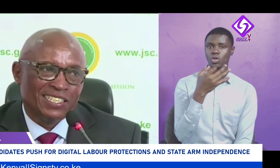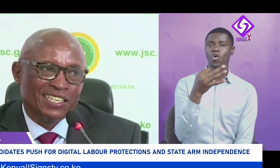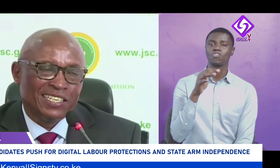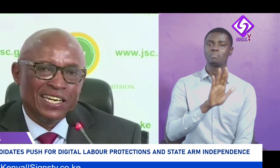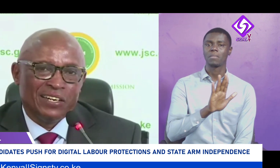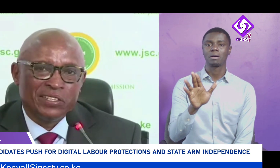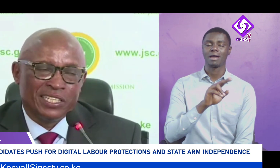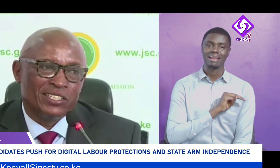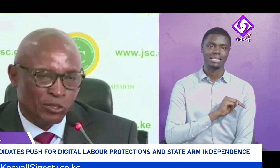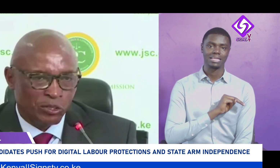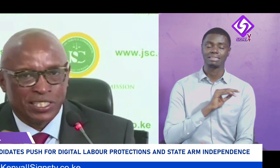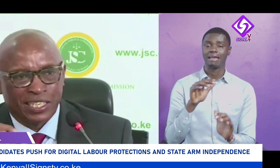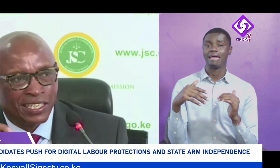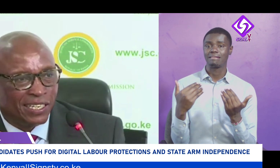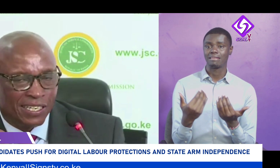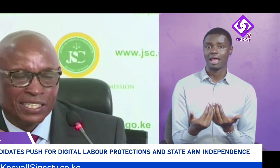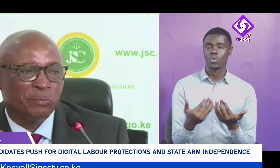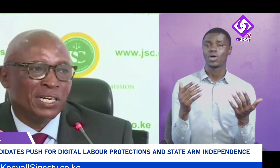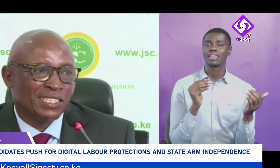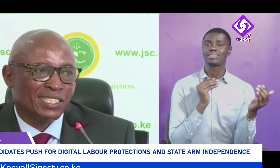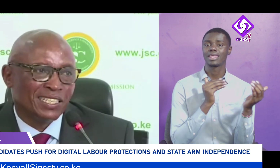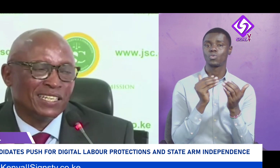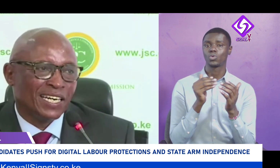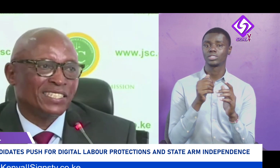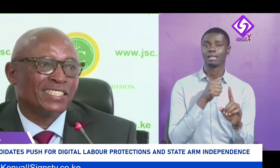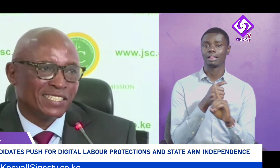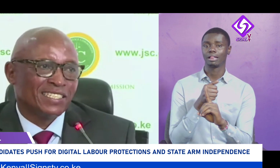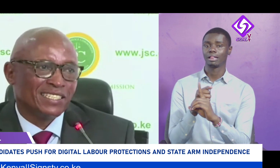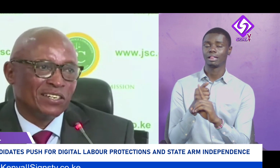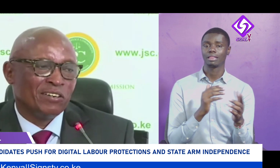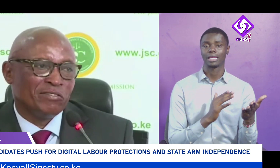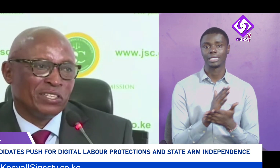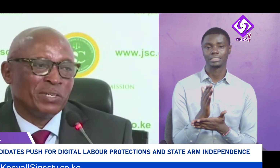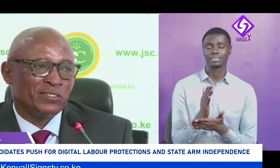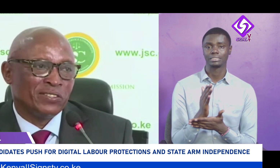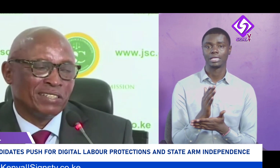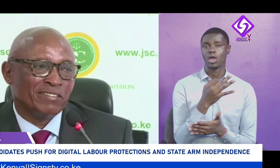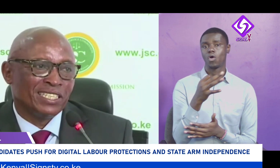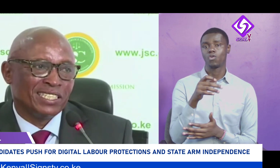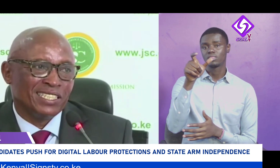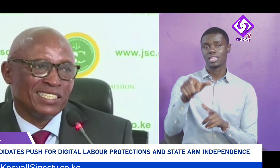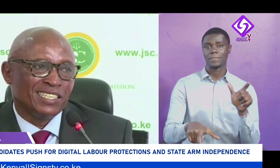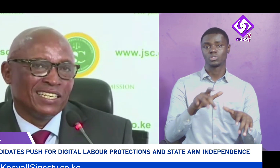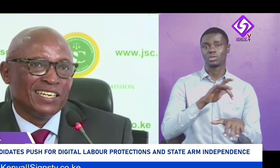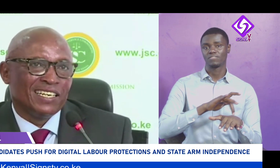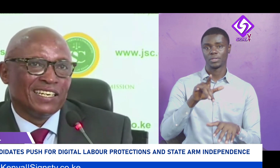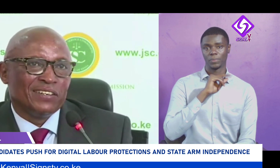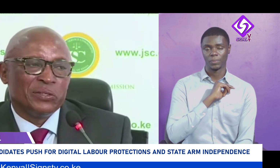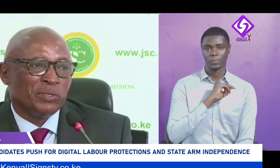and how they grossly impact the rights of the persons affected, we will be